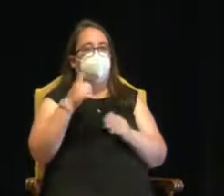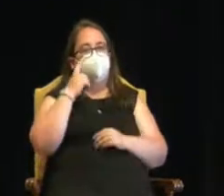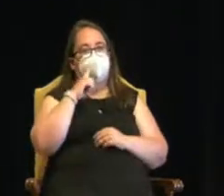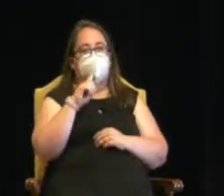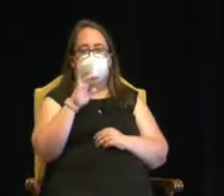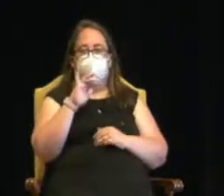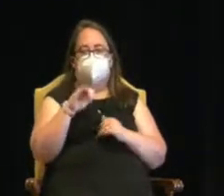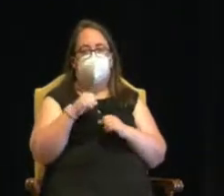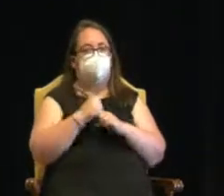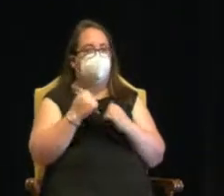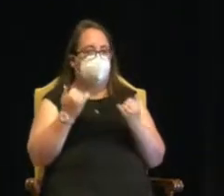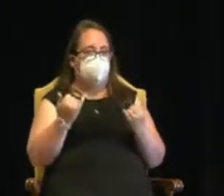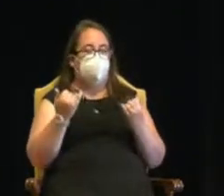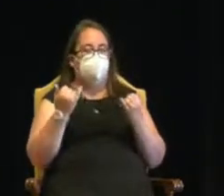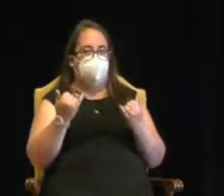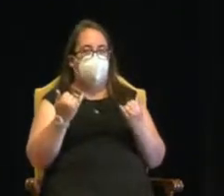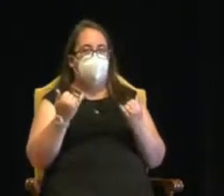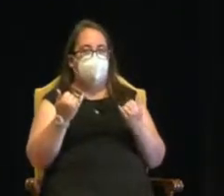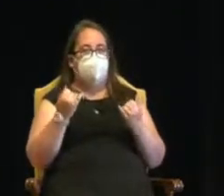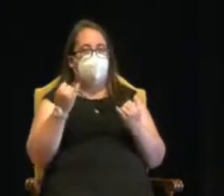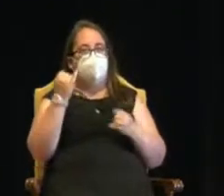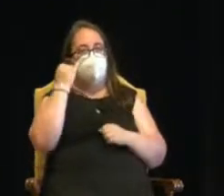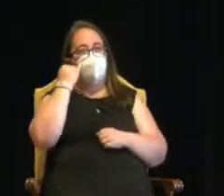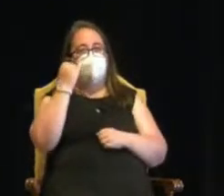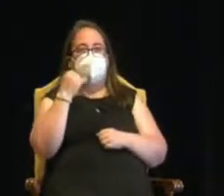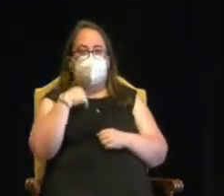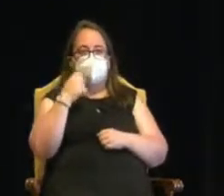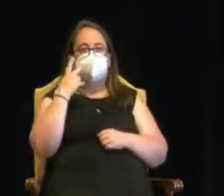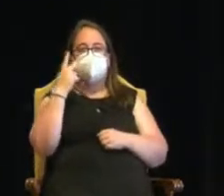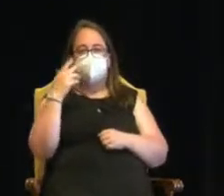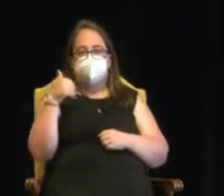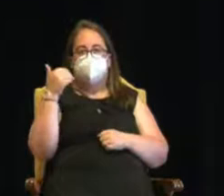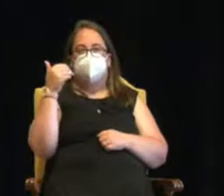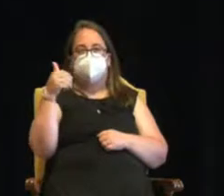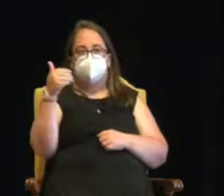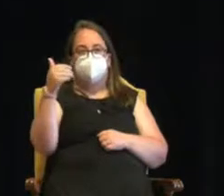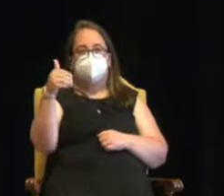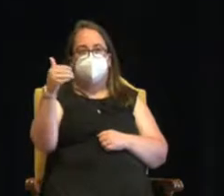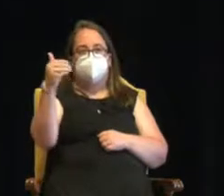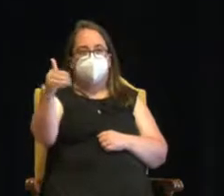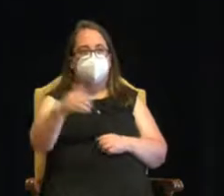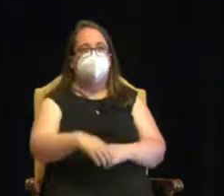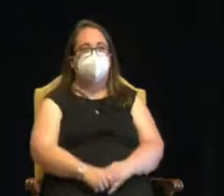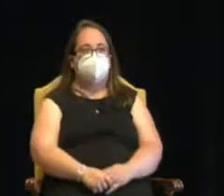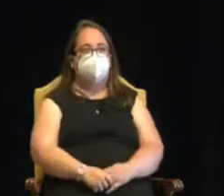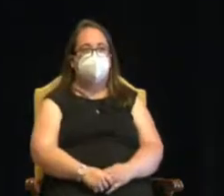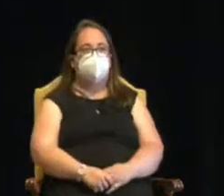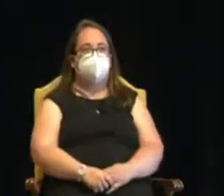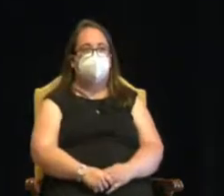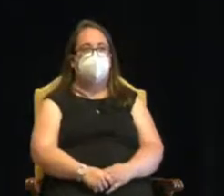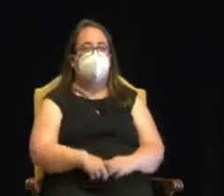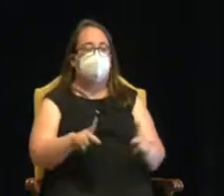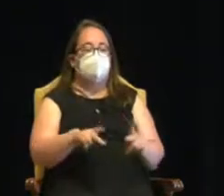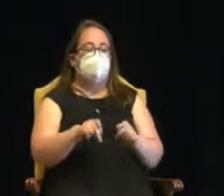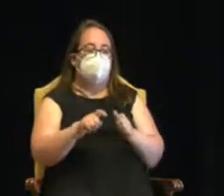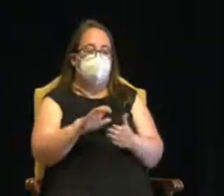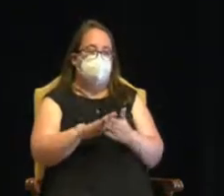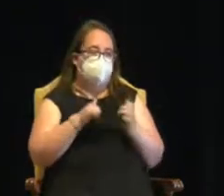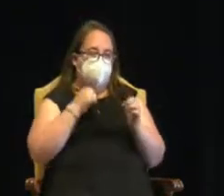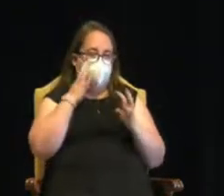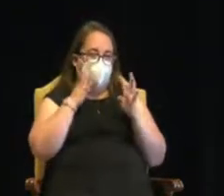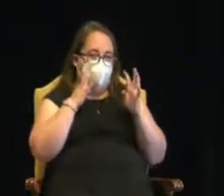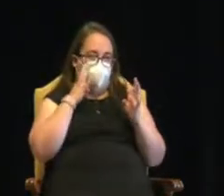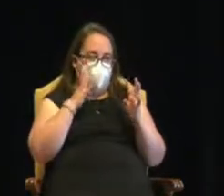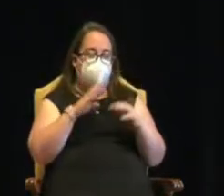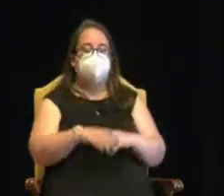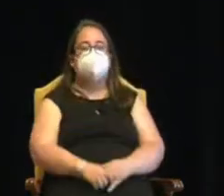of a century, this is an idea I bump up against a lot, which is no one actually believes I make anything up. They're